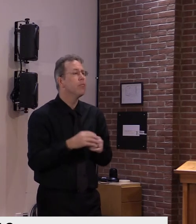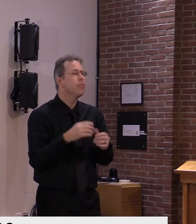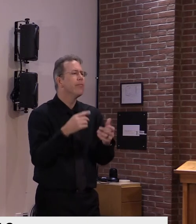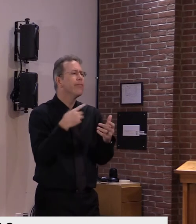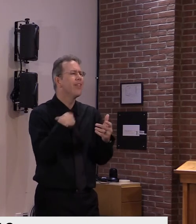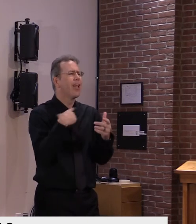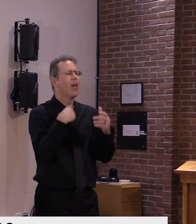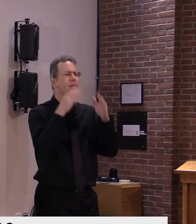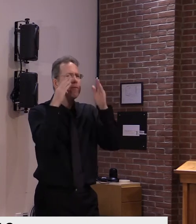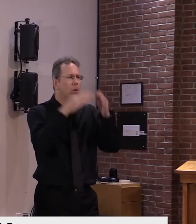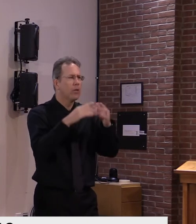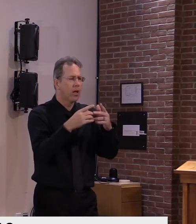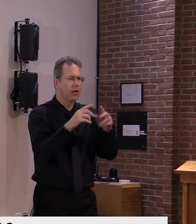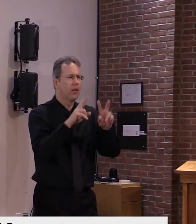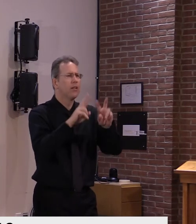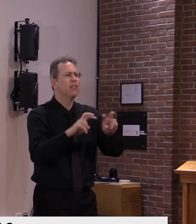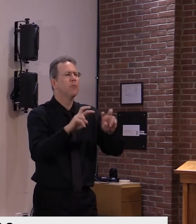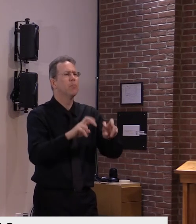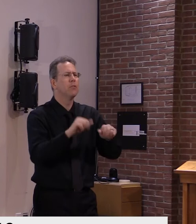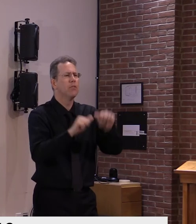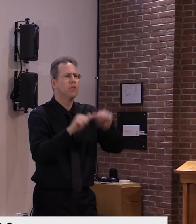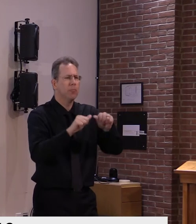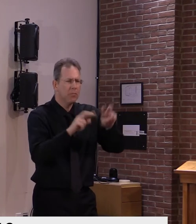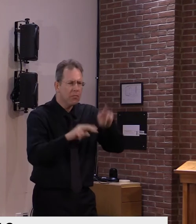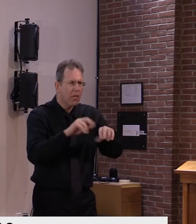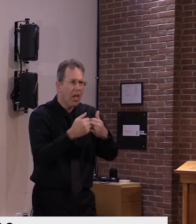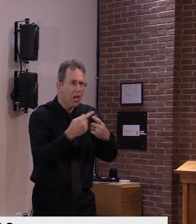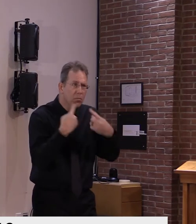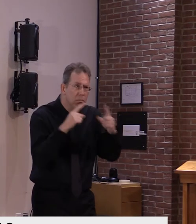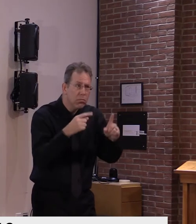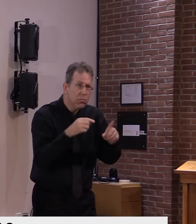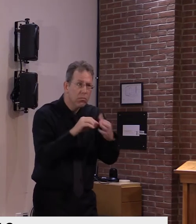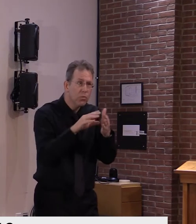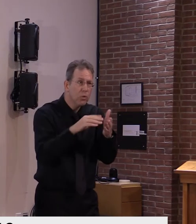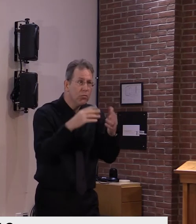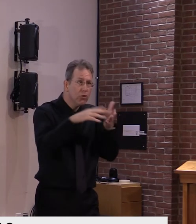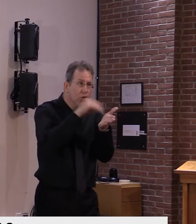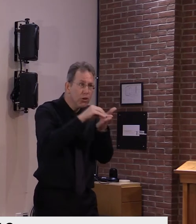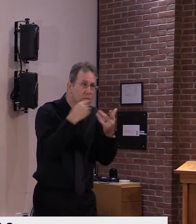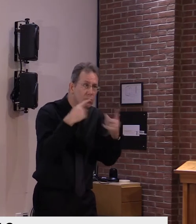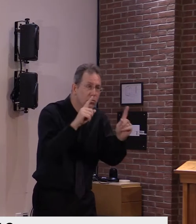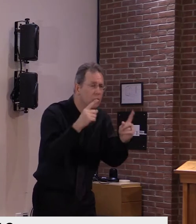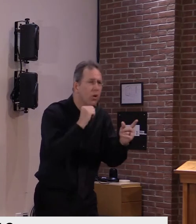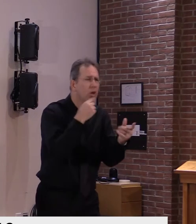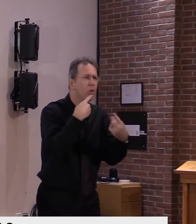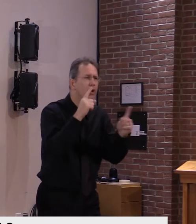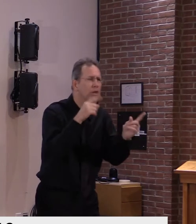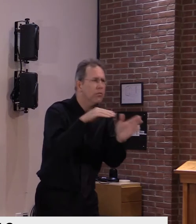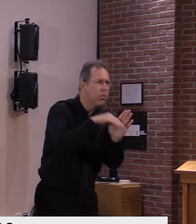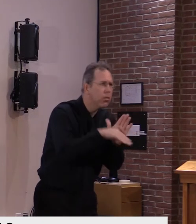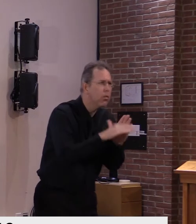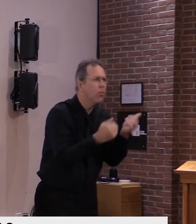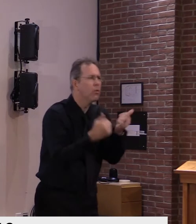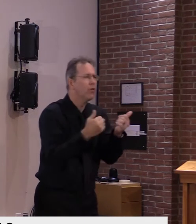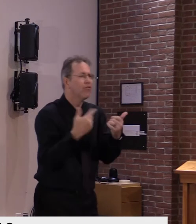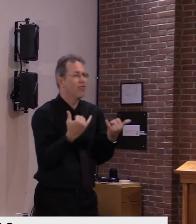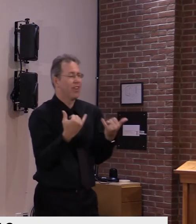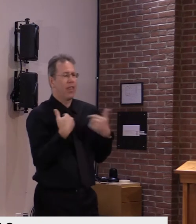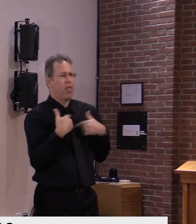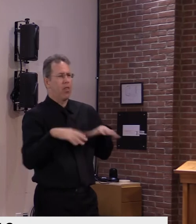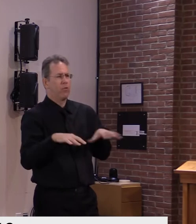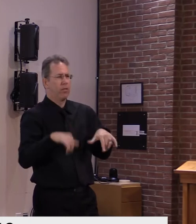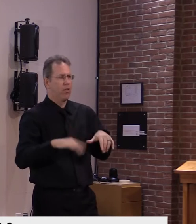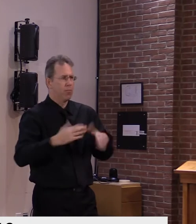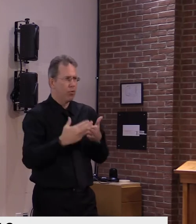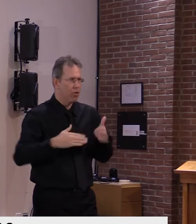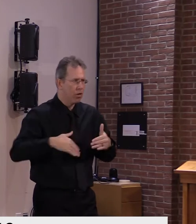impact. Unfortunately, right now, it's really hard for us to do that until we have more in-person instruction.